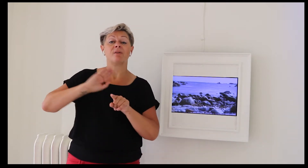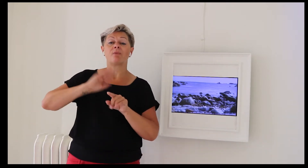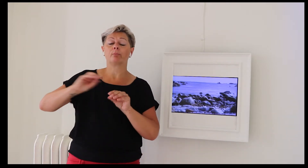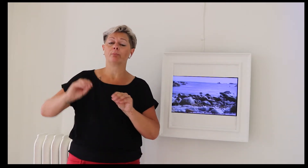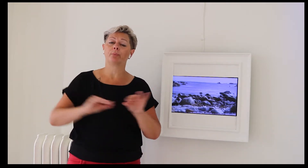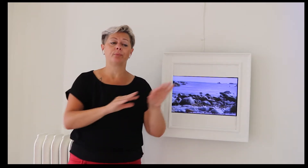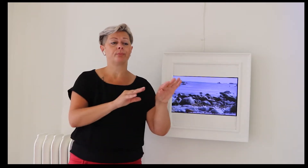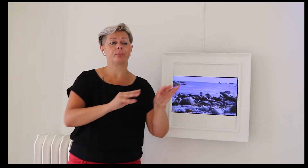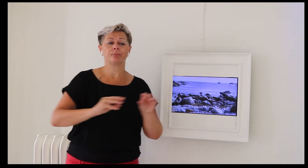state.